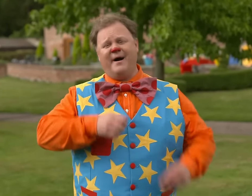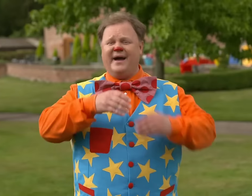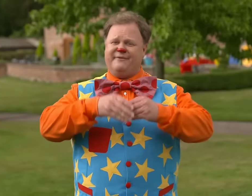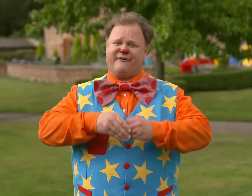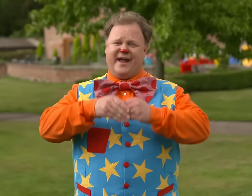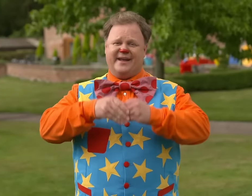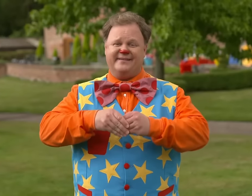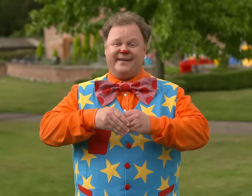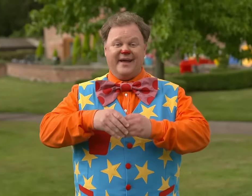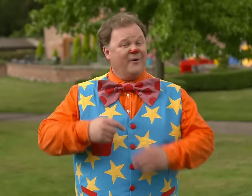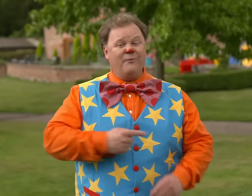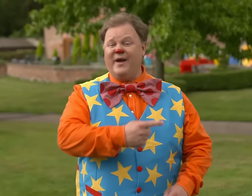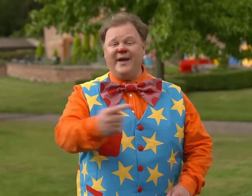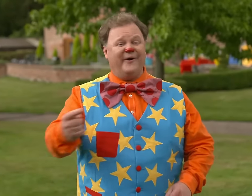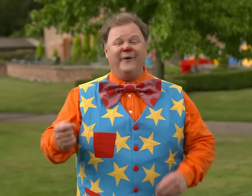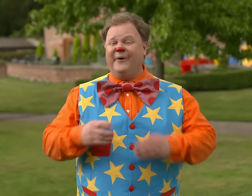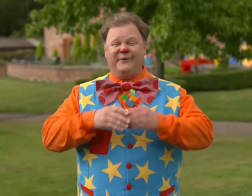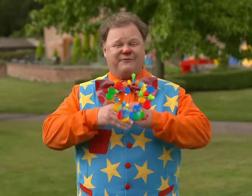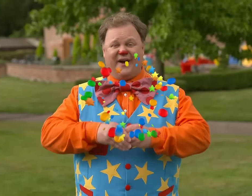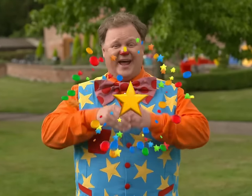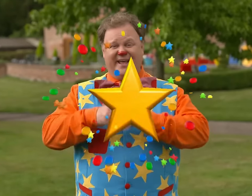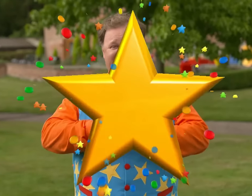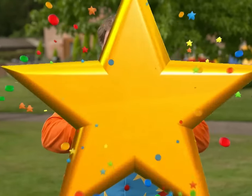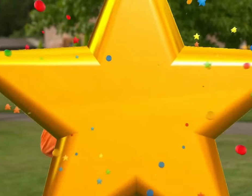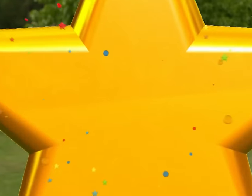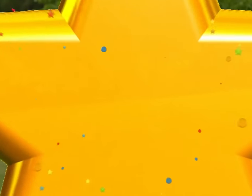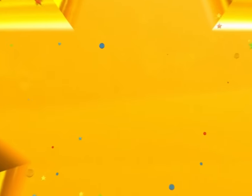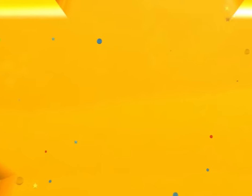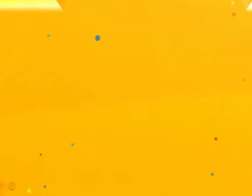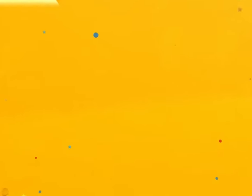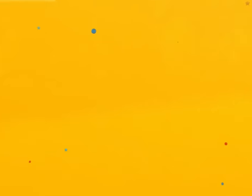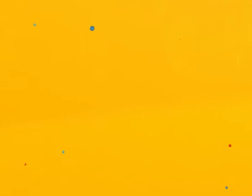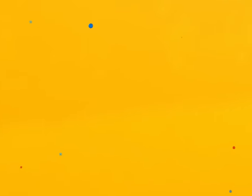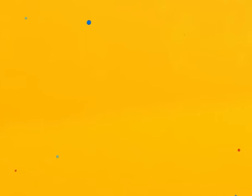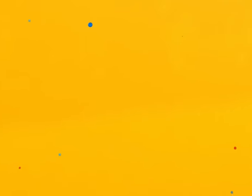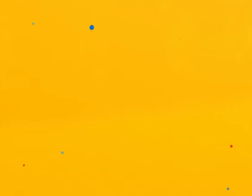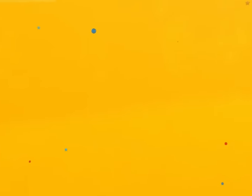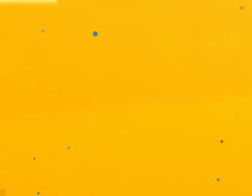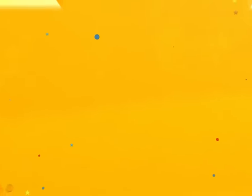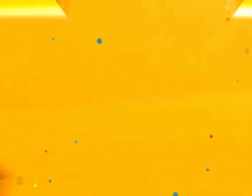my friend. We're all friends. Woohoo!